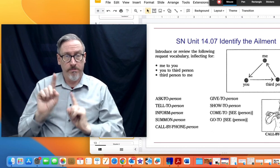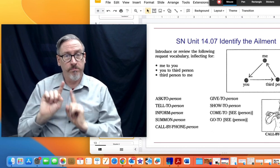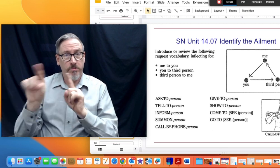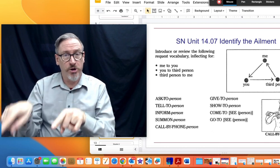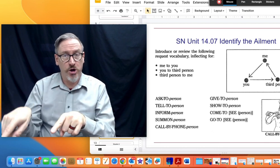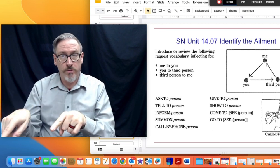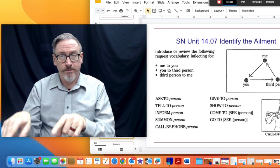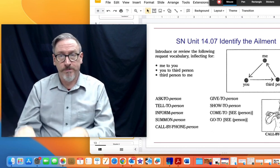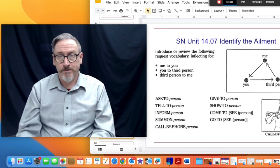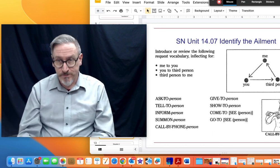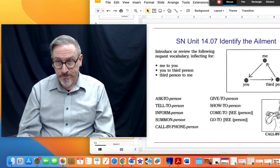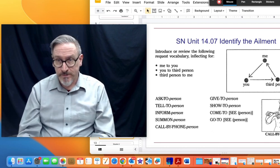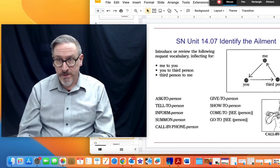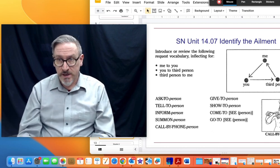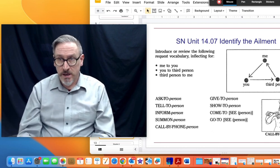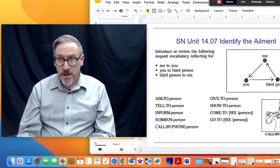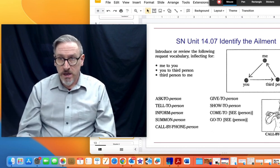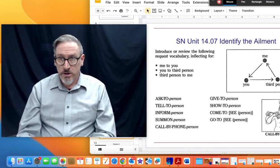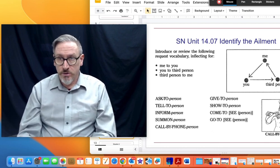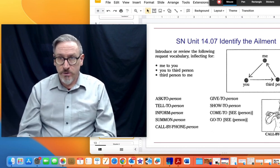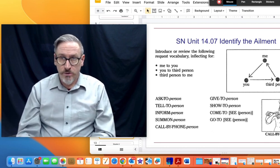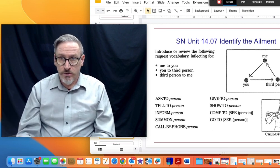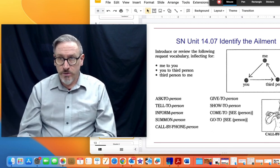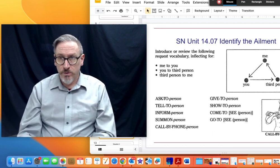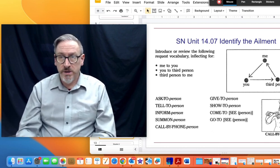Come. Go.